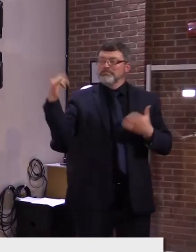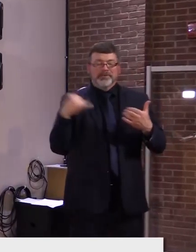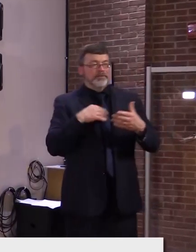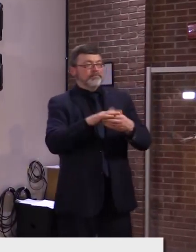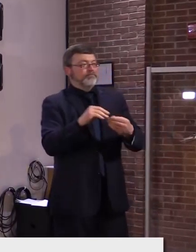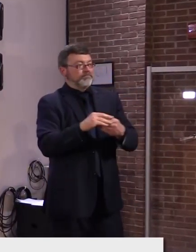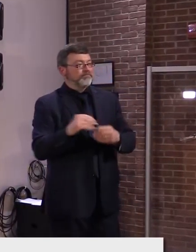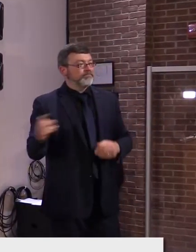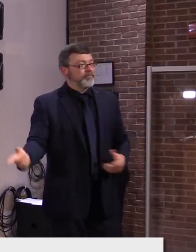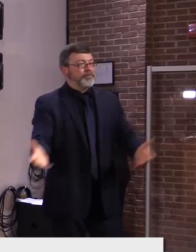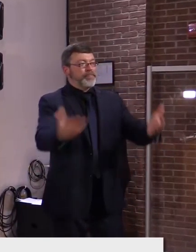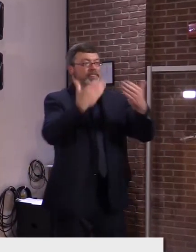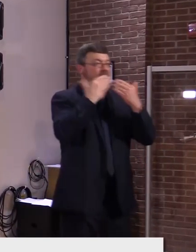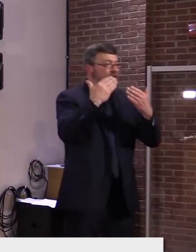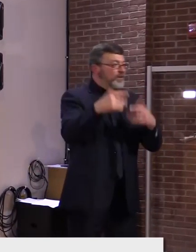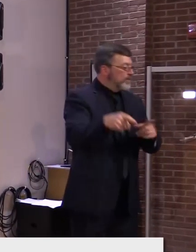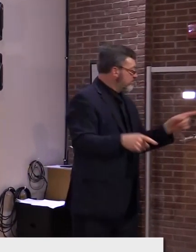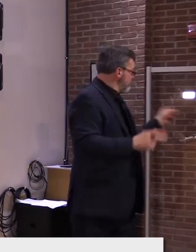Thank you, Secretary Smith.